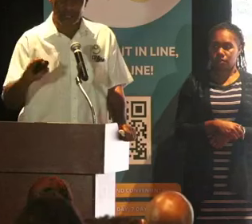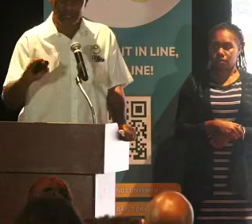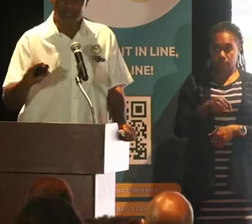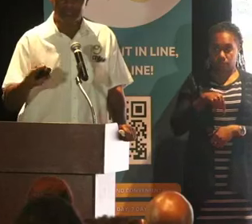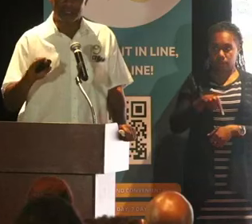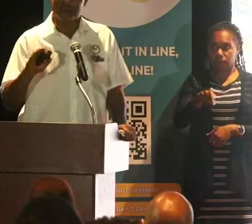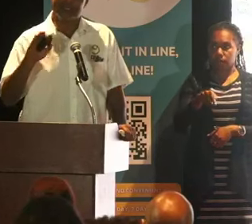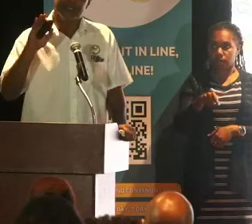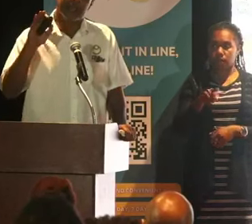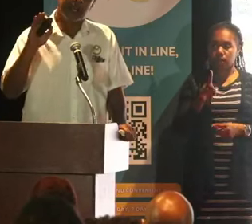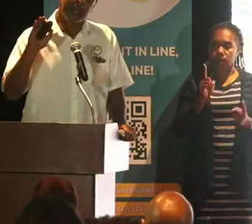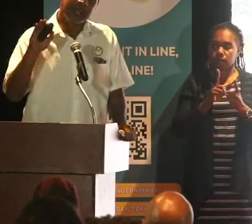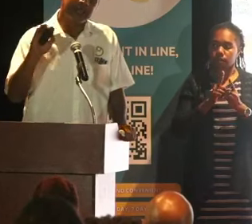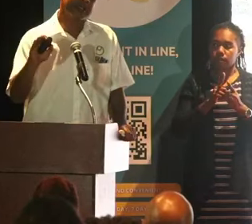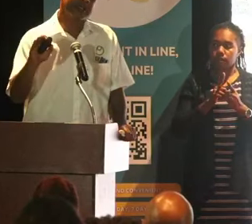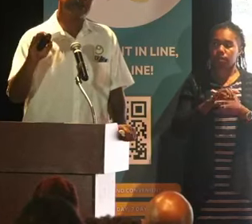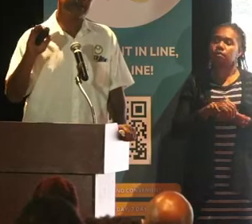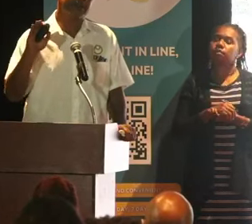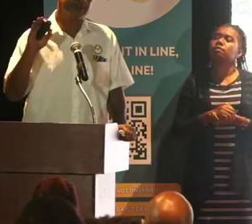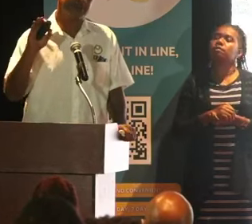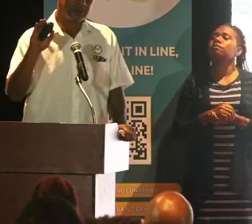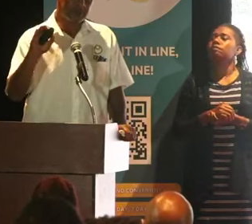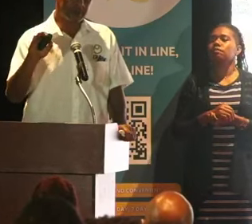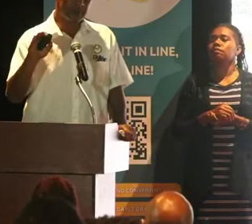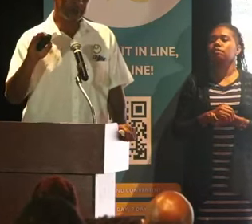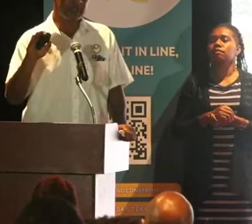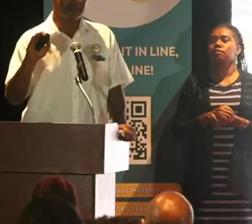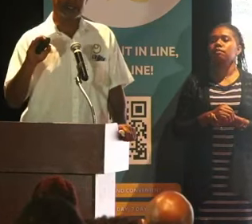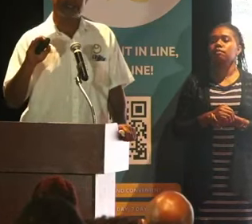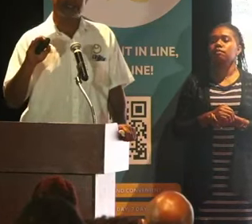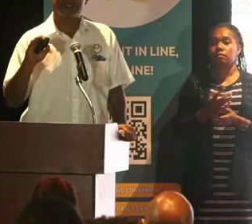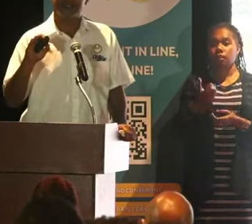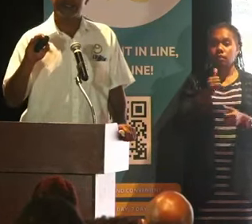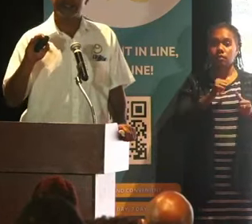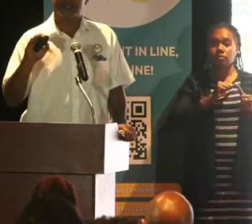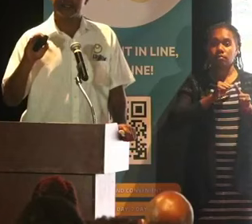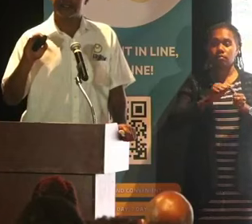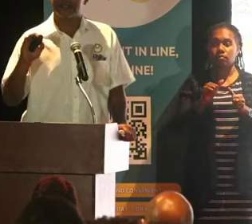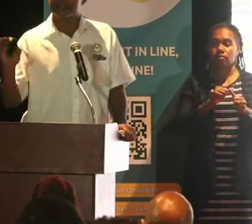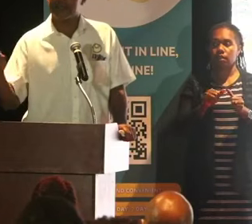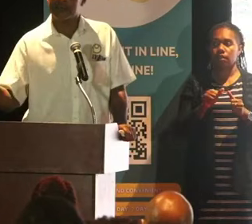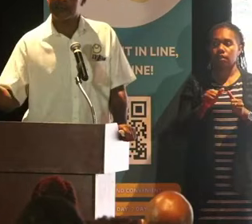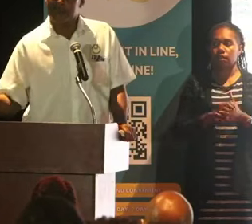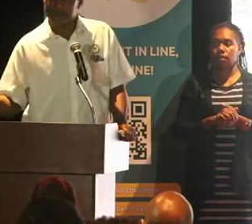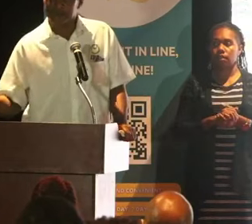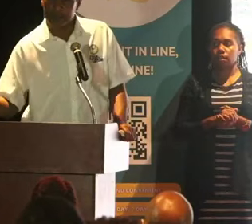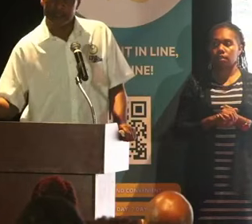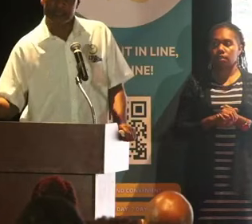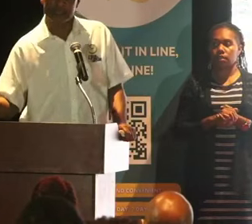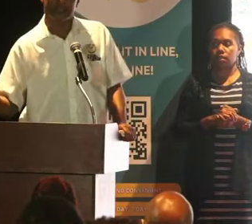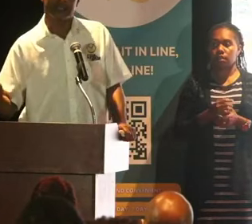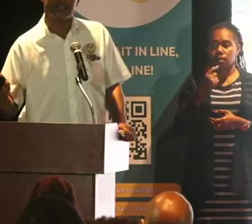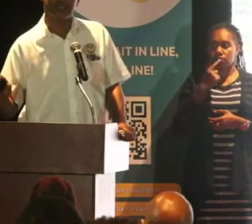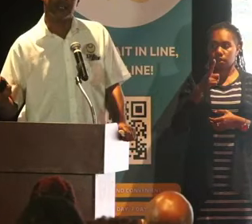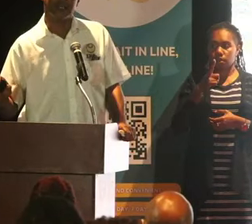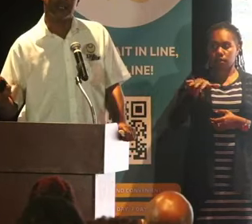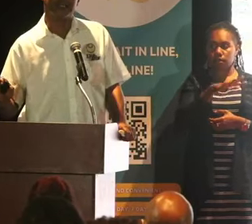we can leave it at that. But I think it's better to also respond in the manner that some of our small